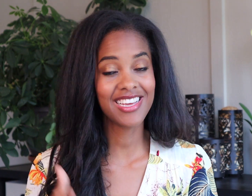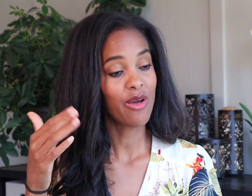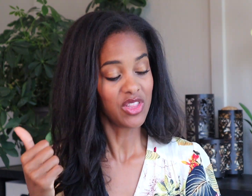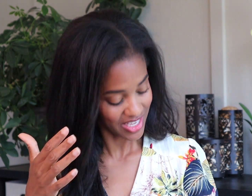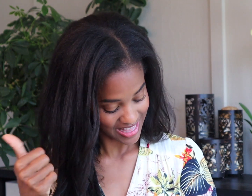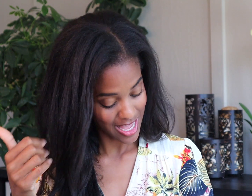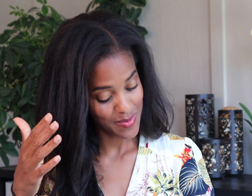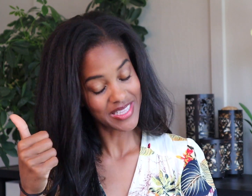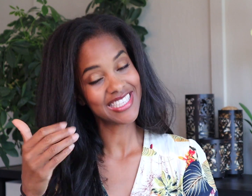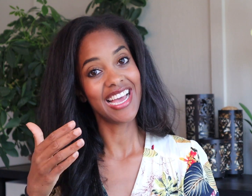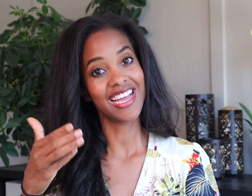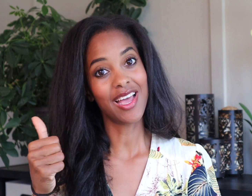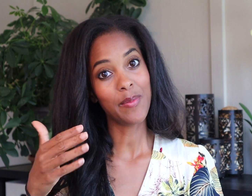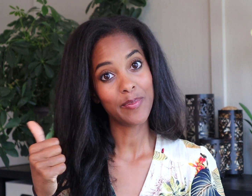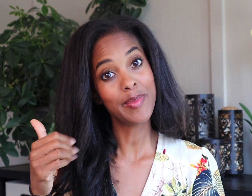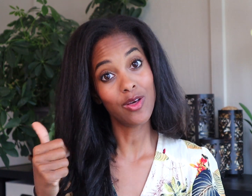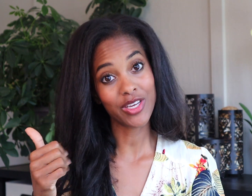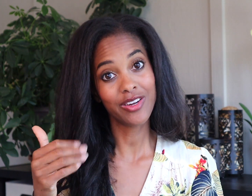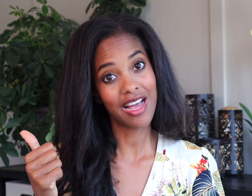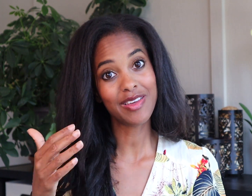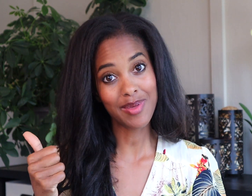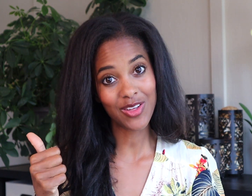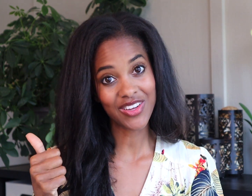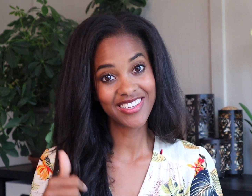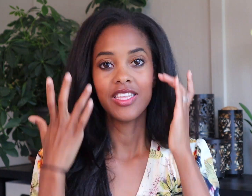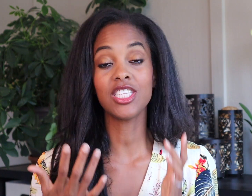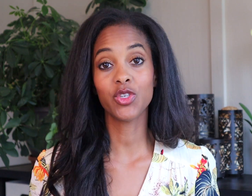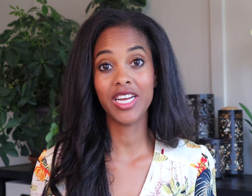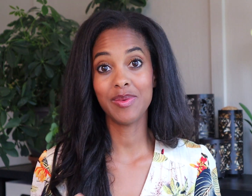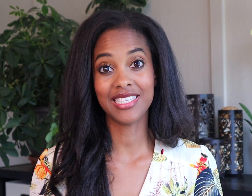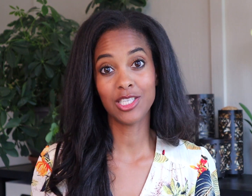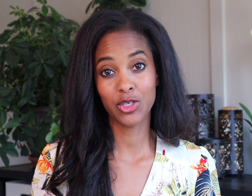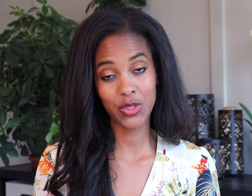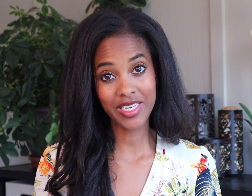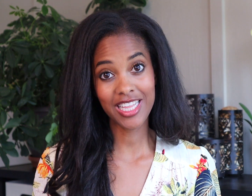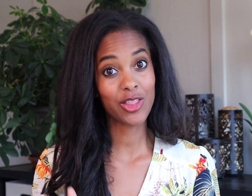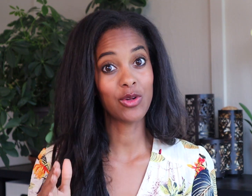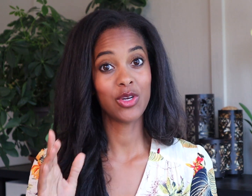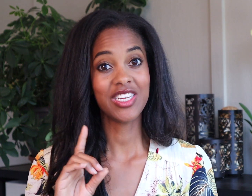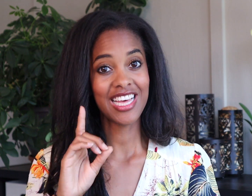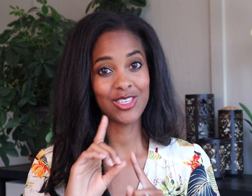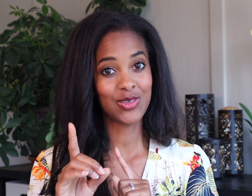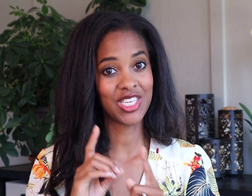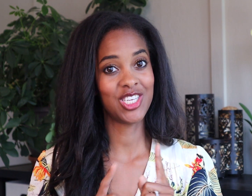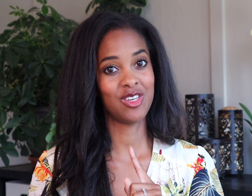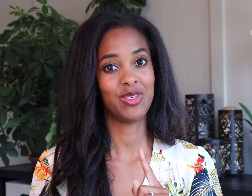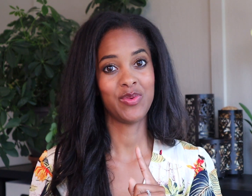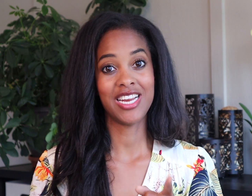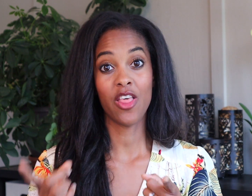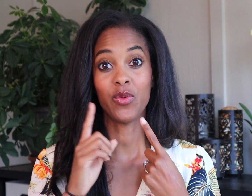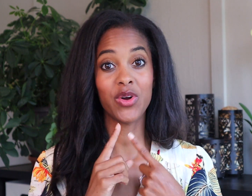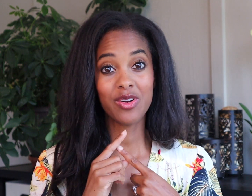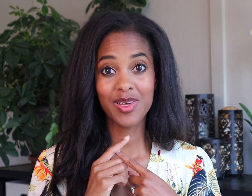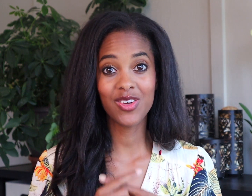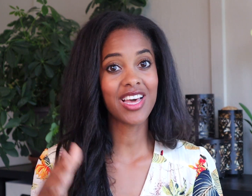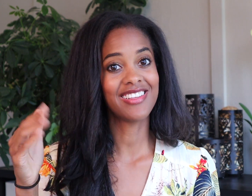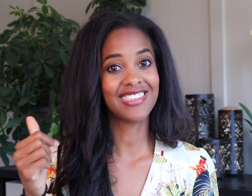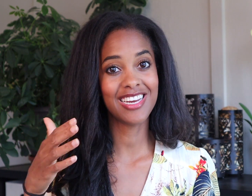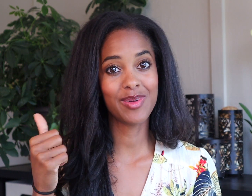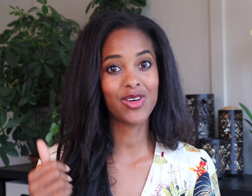would look at them and say, "Milk, you're having milk." This is great because as they're doing it, they're learning that association between the word milk, the sign milk,